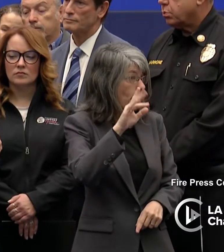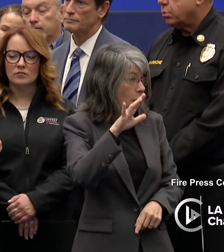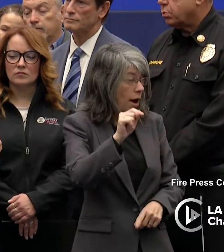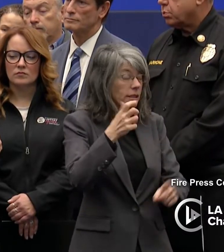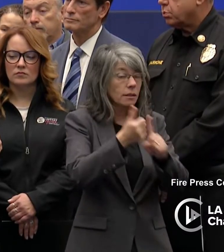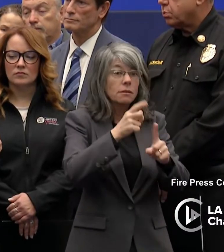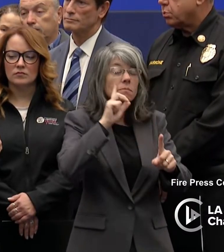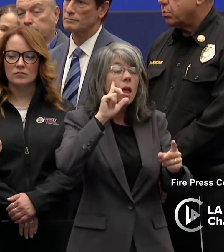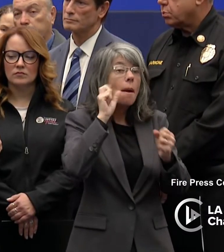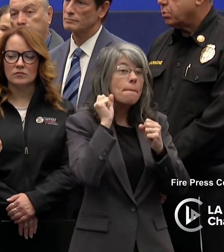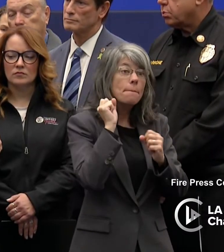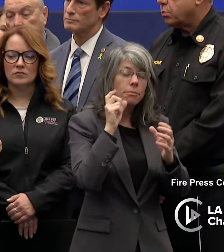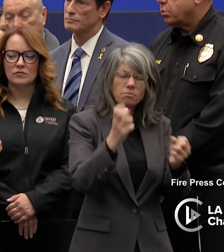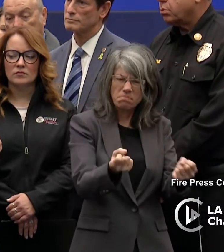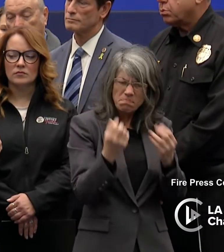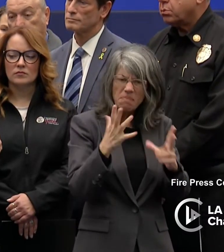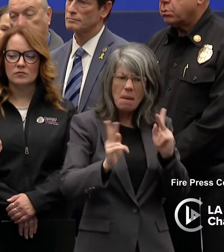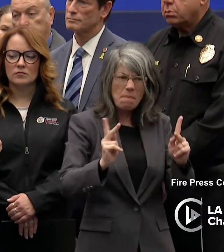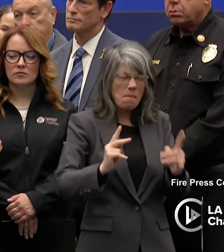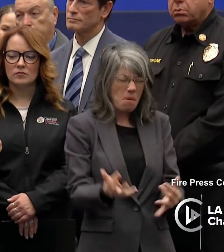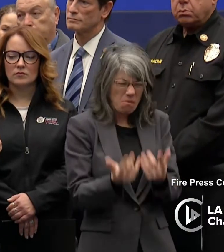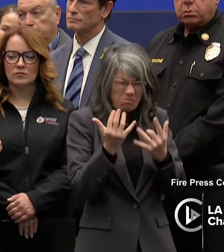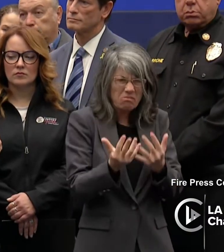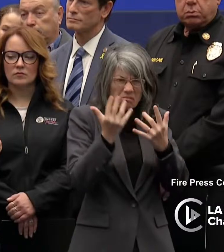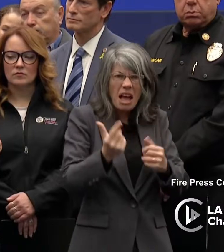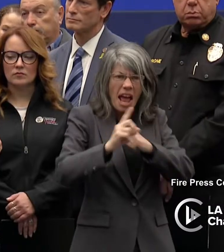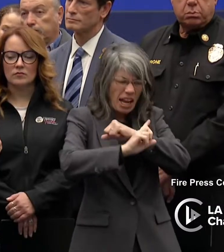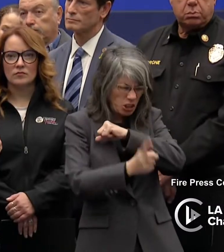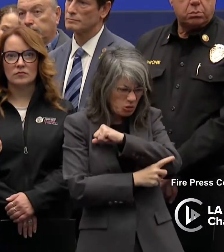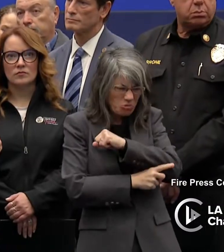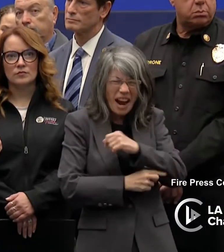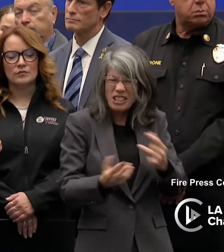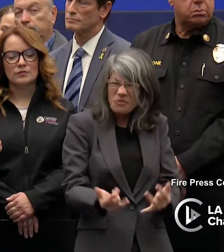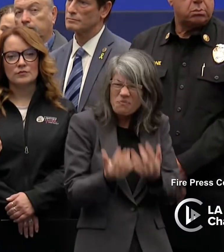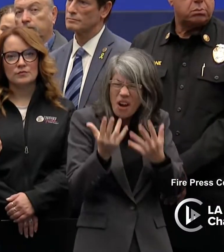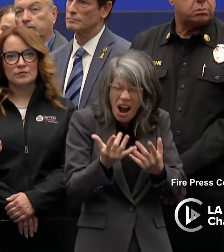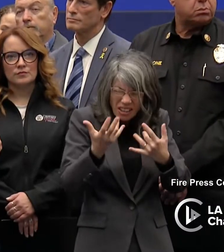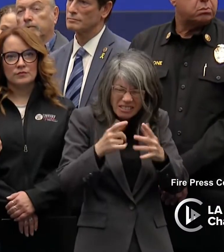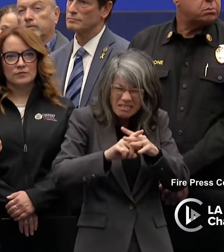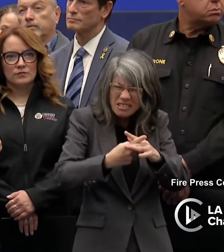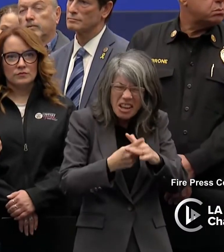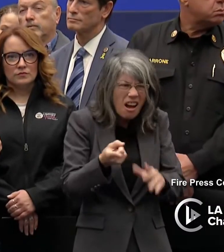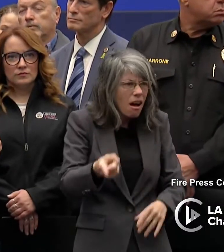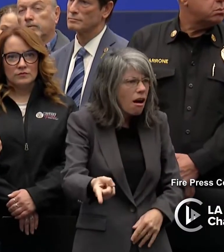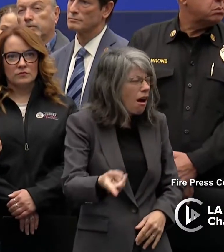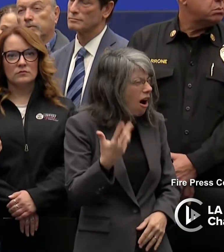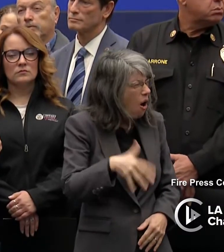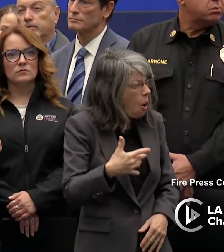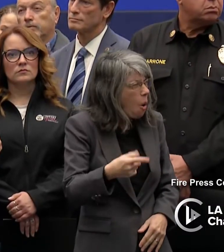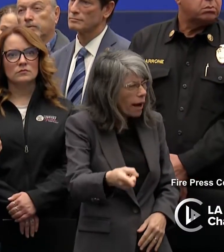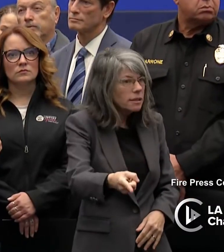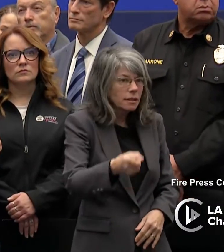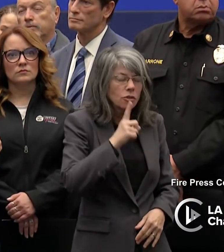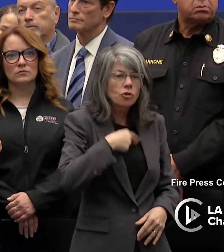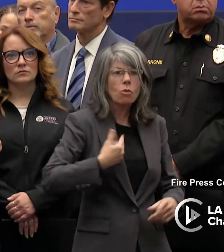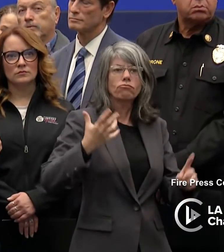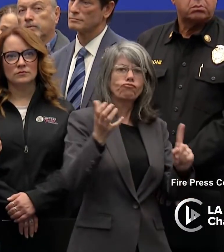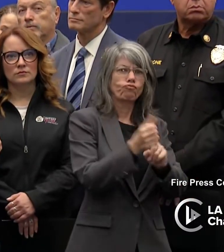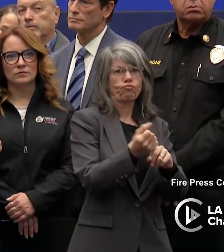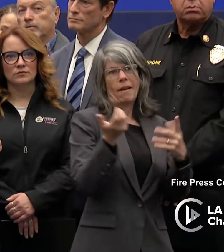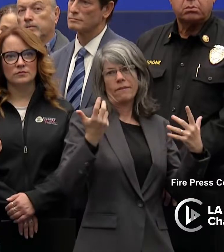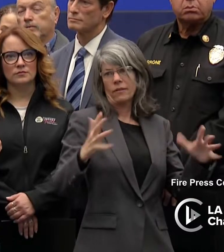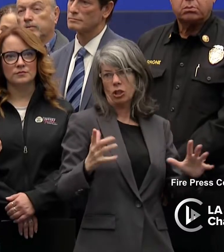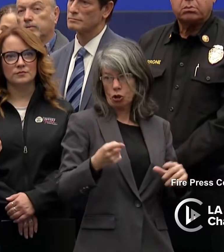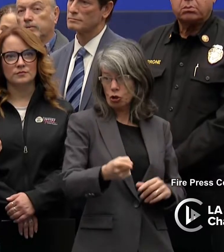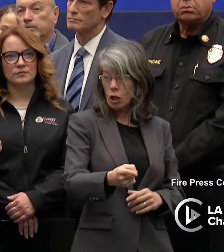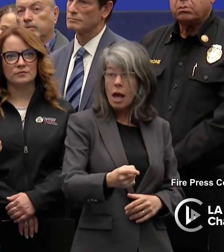suspect setting multiple piles of rubbish and trash on fire. Fire department quickly extinguished the fires and officers took the suspect into